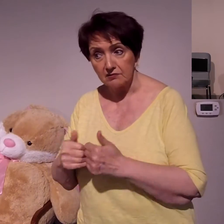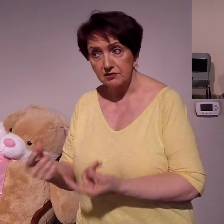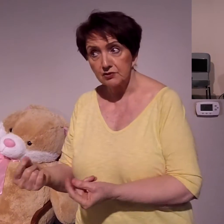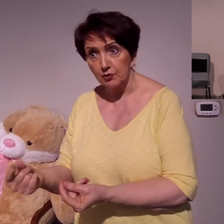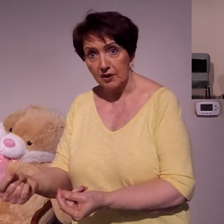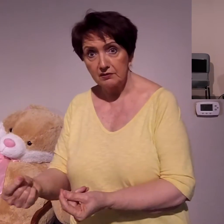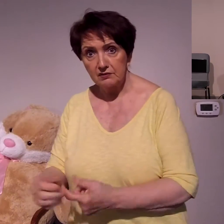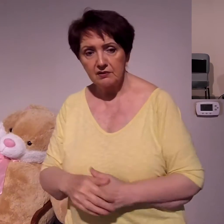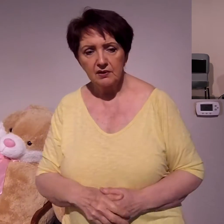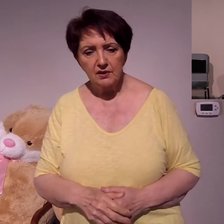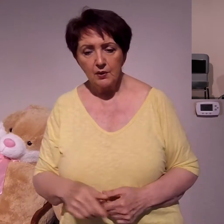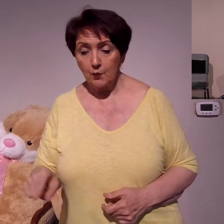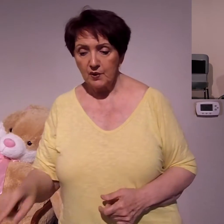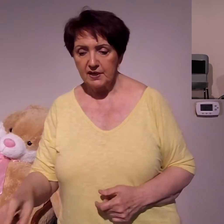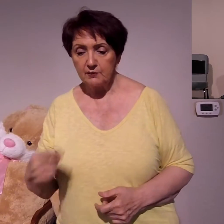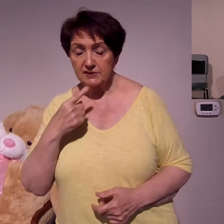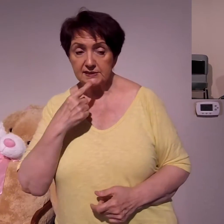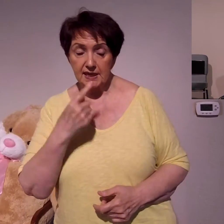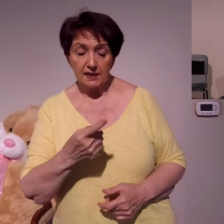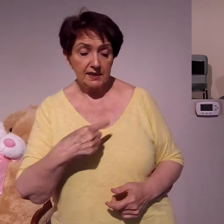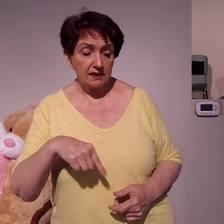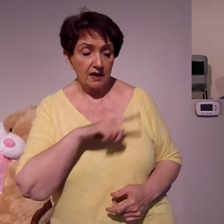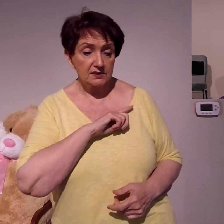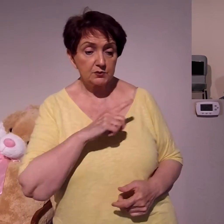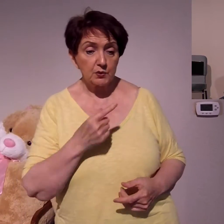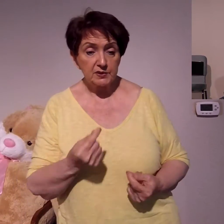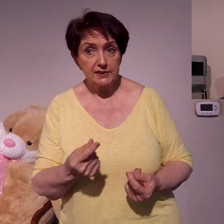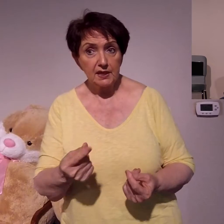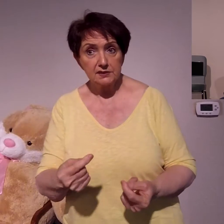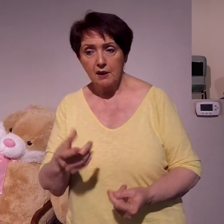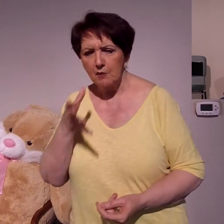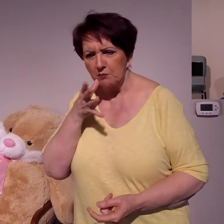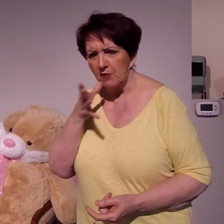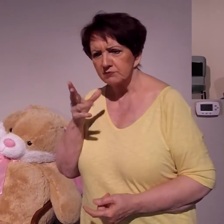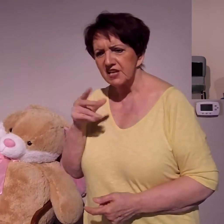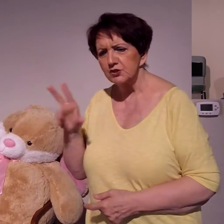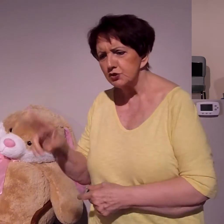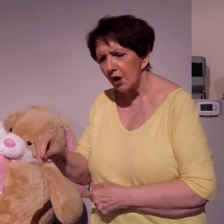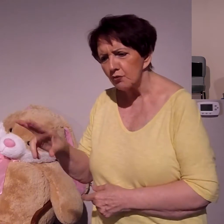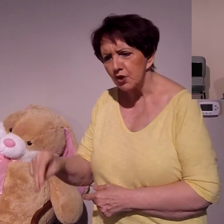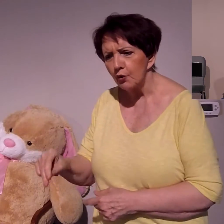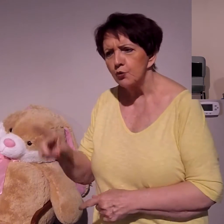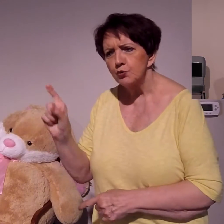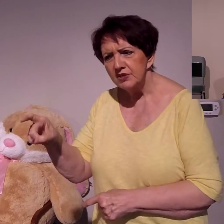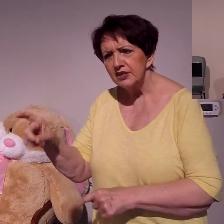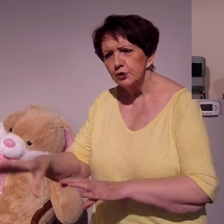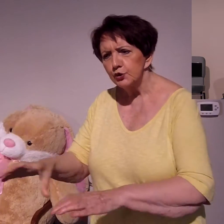Well, when he was saying what he does, my mother said, "Oh, no, you need to do it this way."